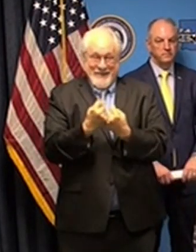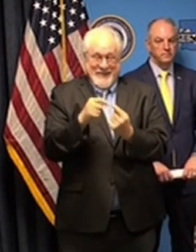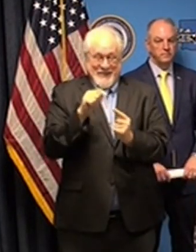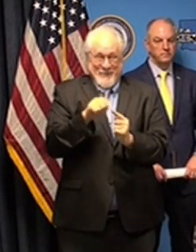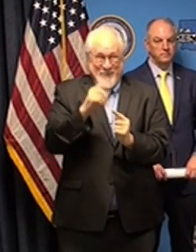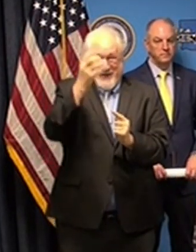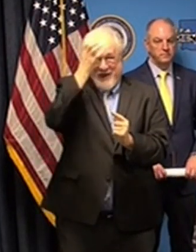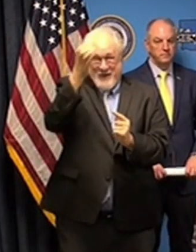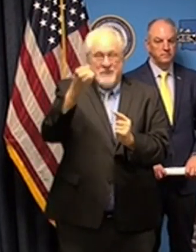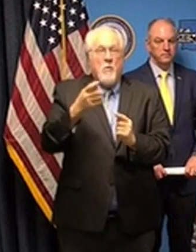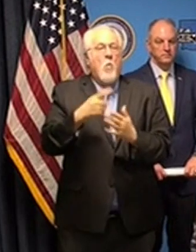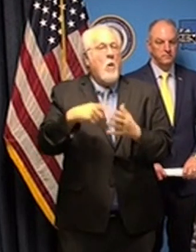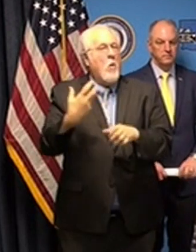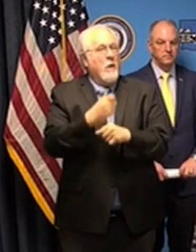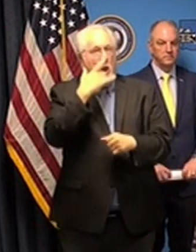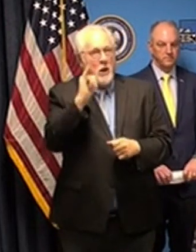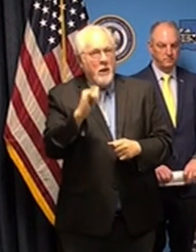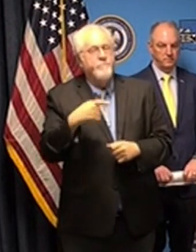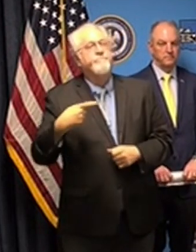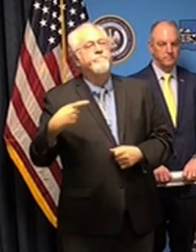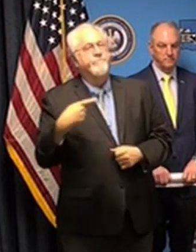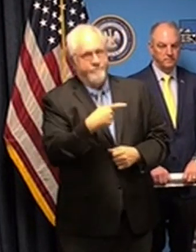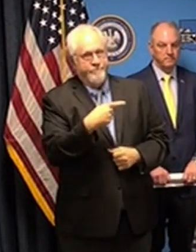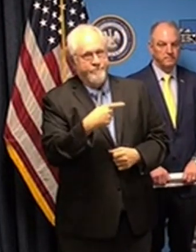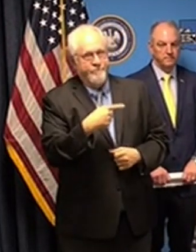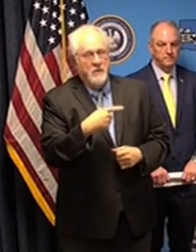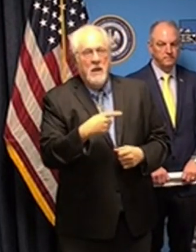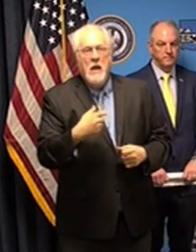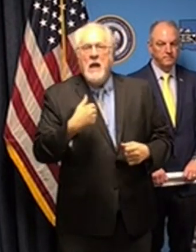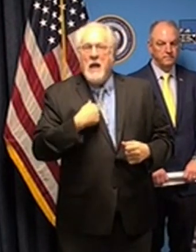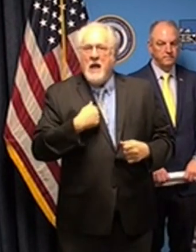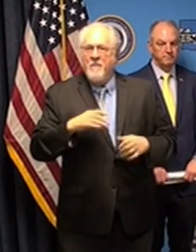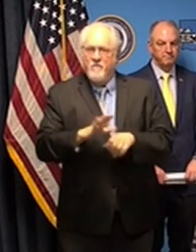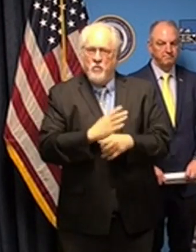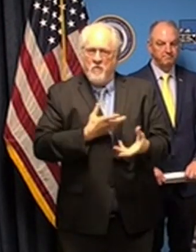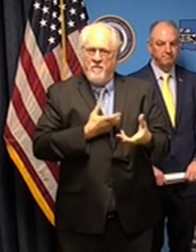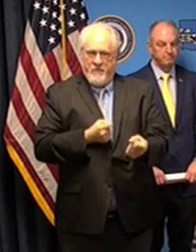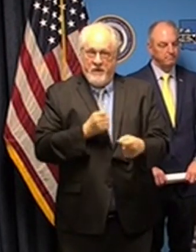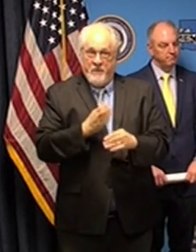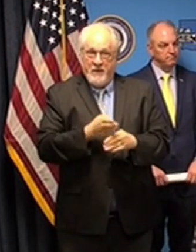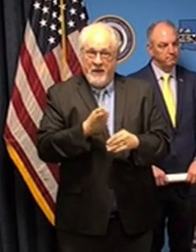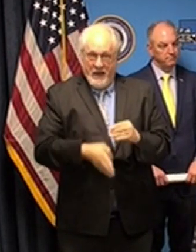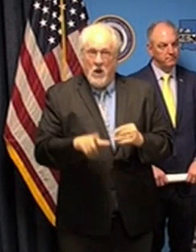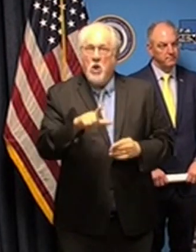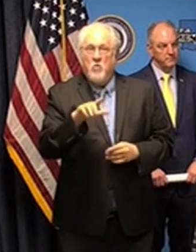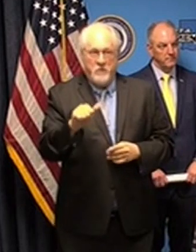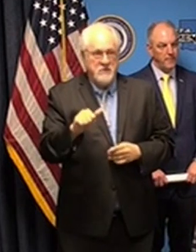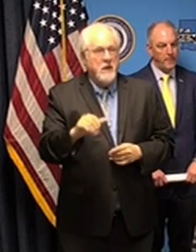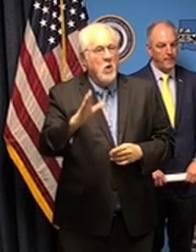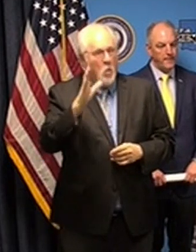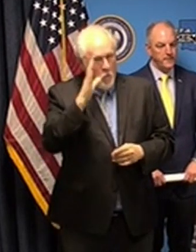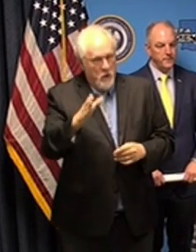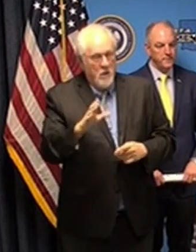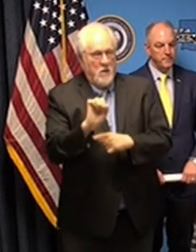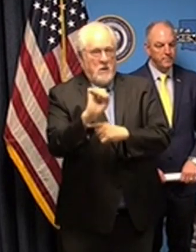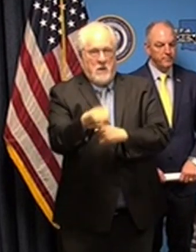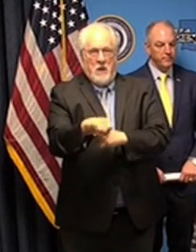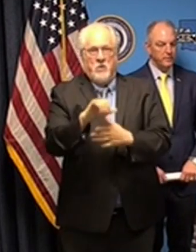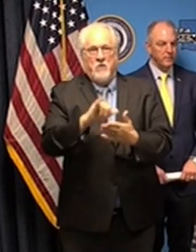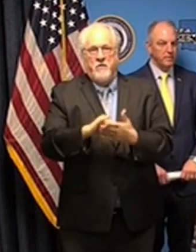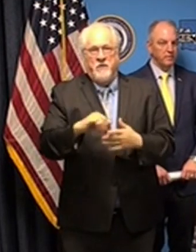concept and what winning looks like, it's him. And I have full faith that in the end, Louisiana will